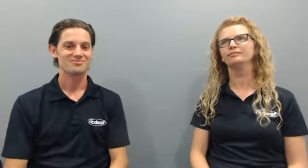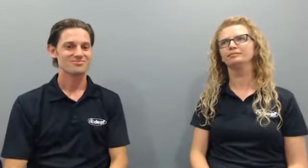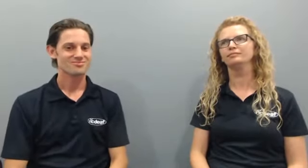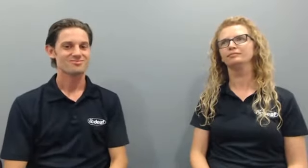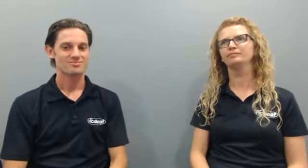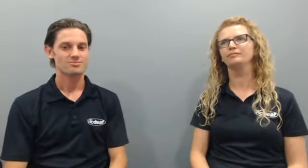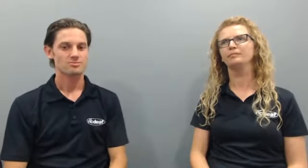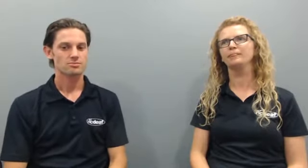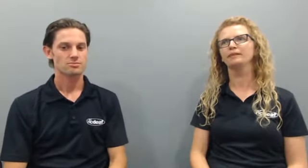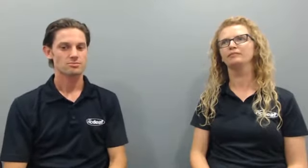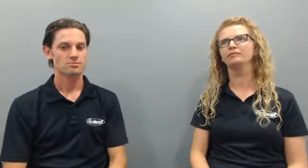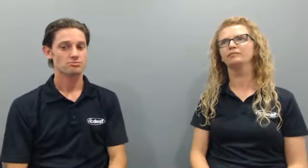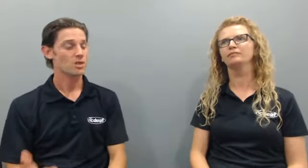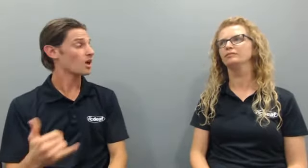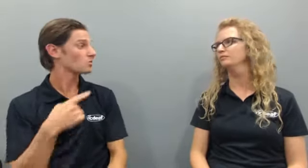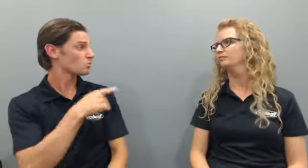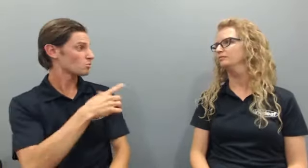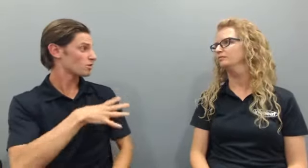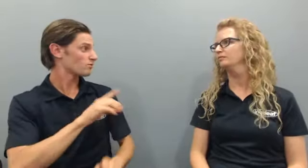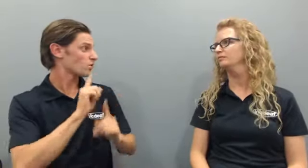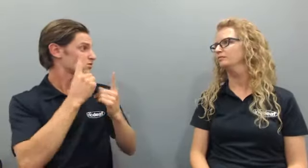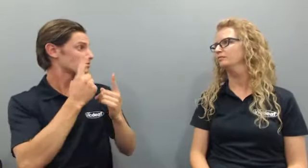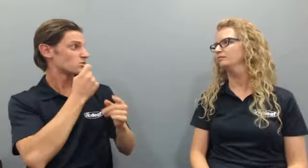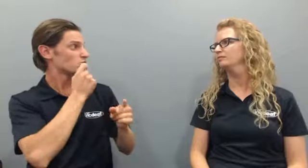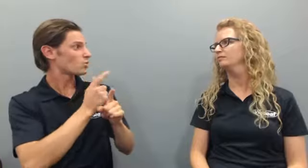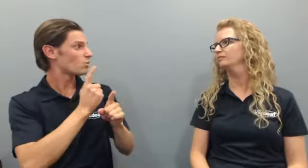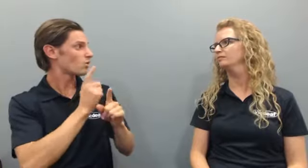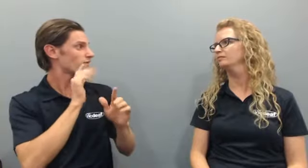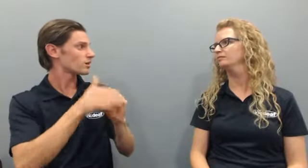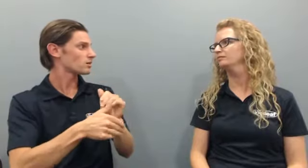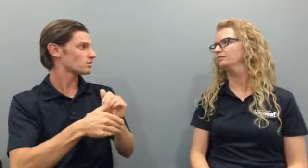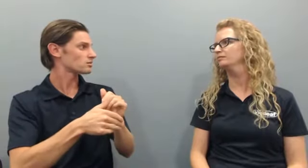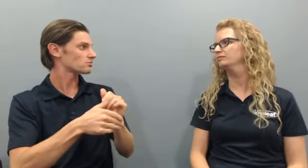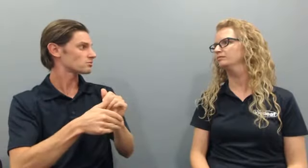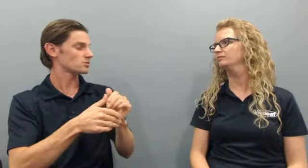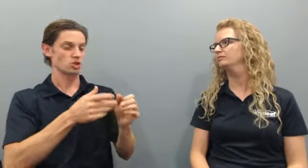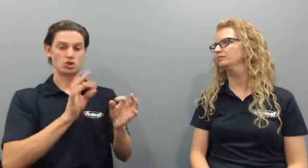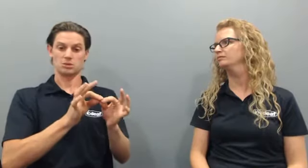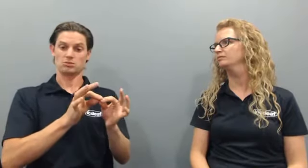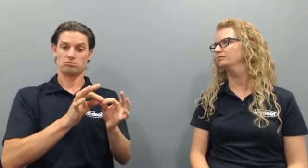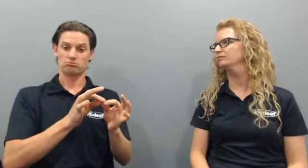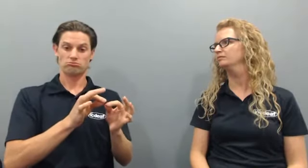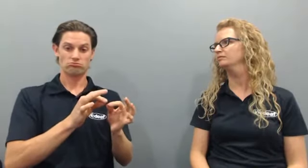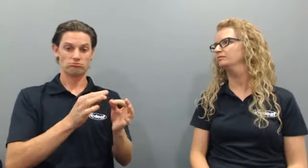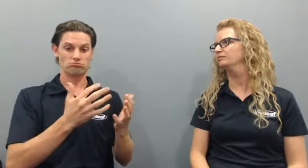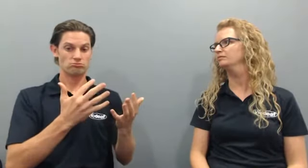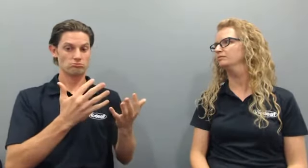specific areas for the NDIS if there's interest. So Paula, would you like to talk about interpreting